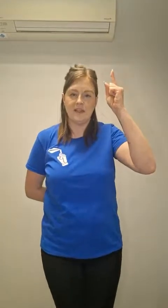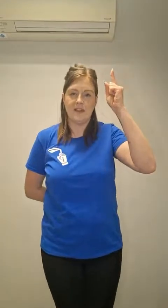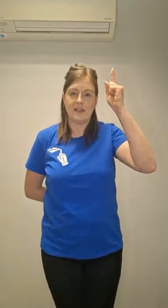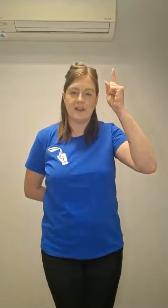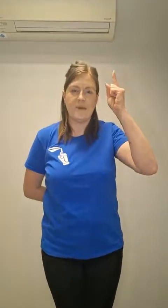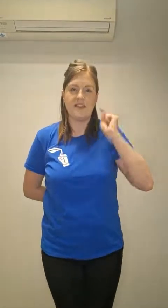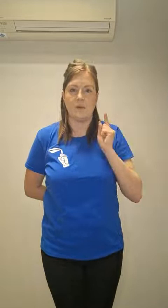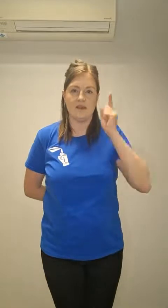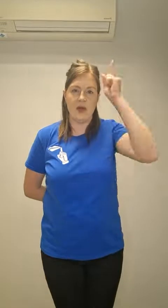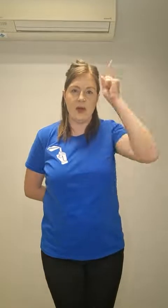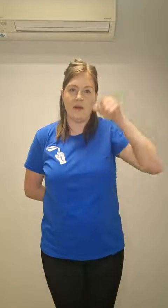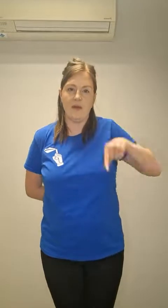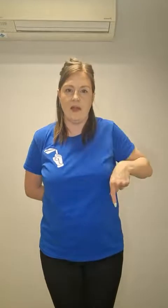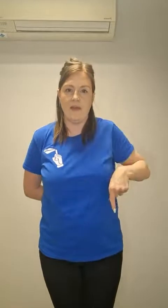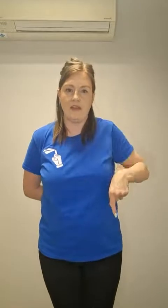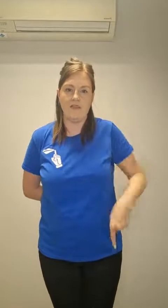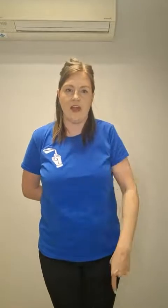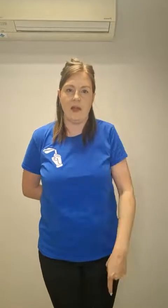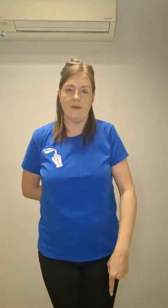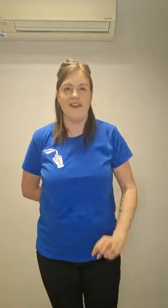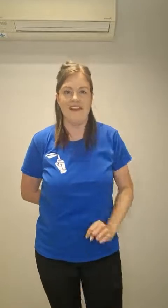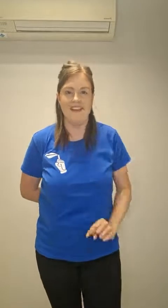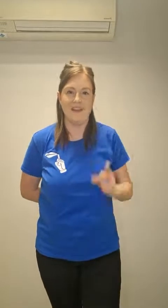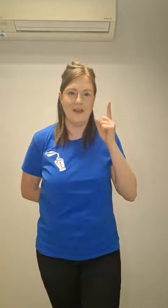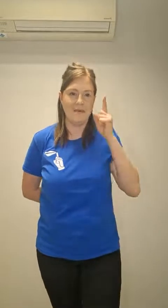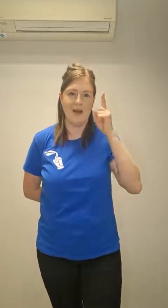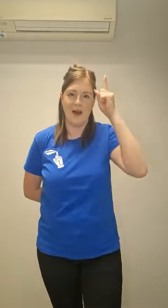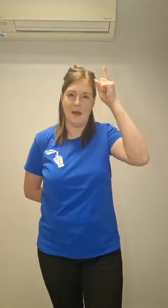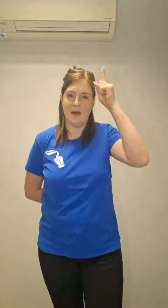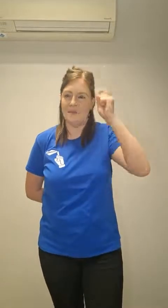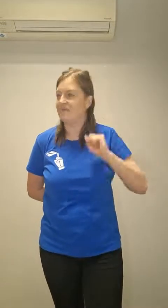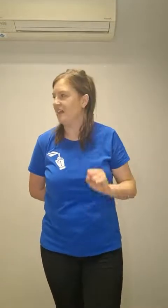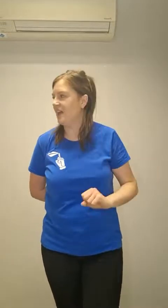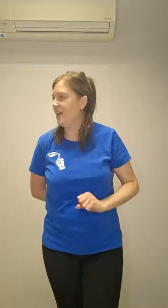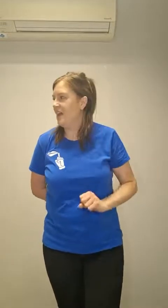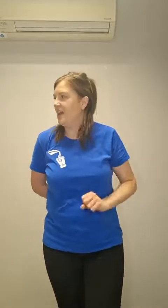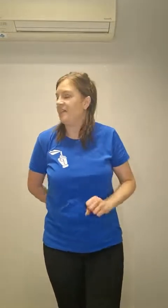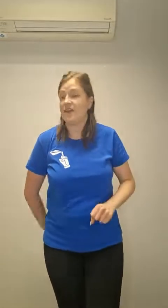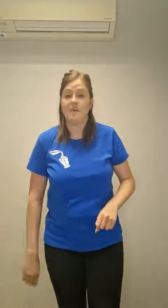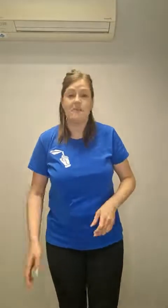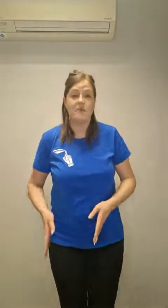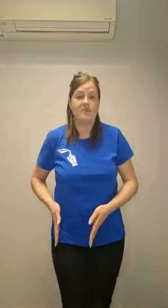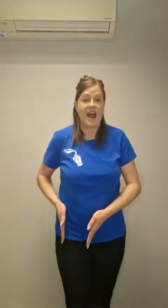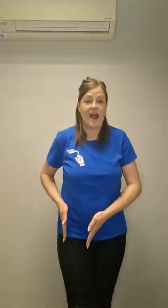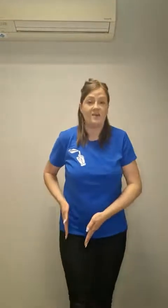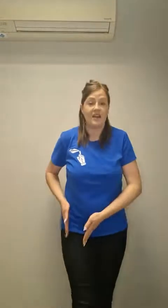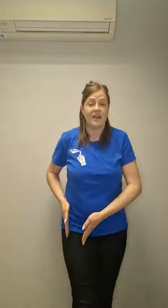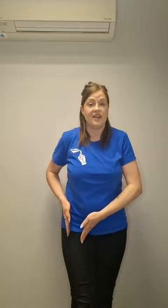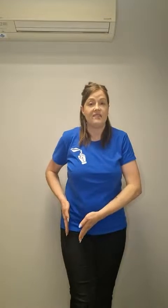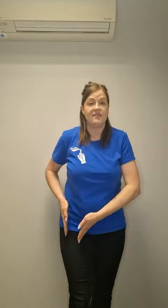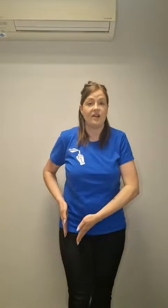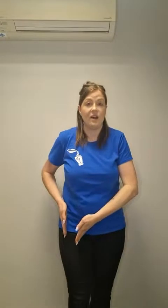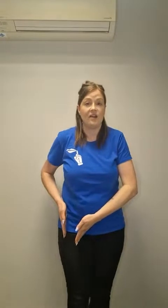Nice basic ones, up and then down, but up. They can move down, like in the sign